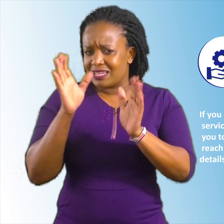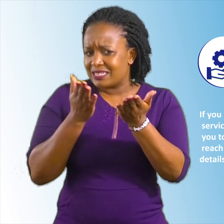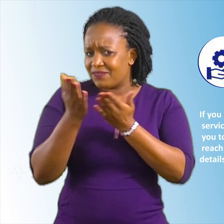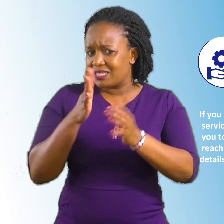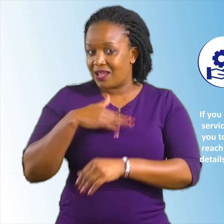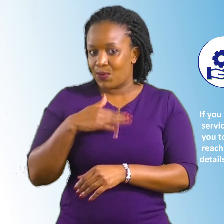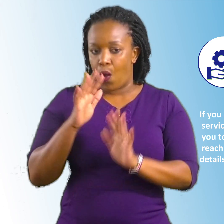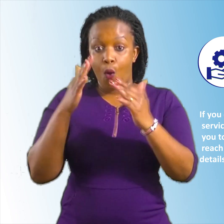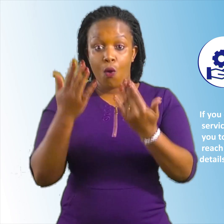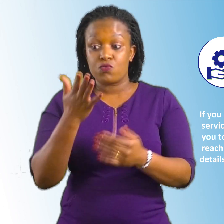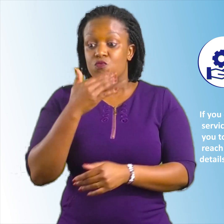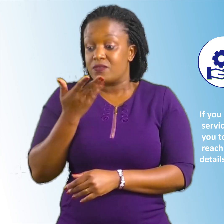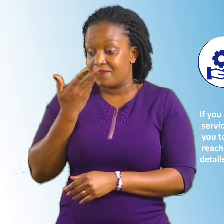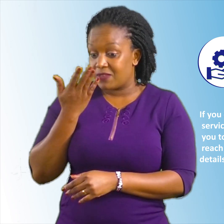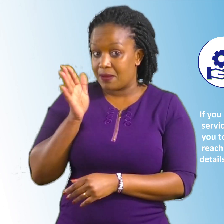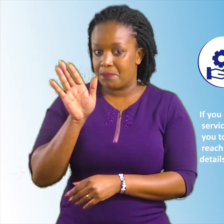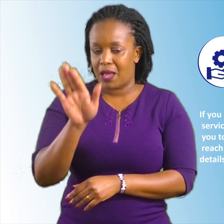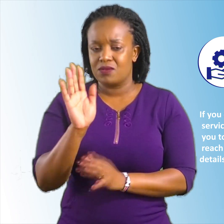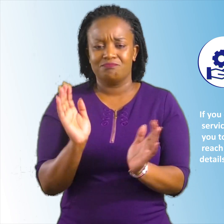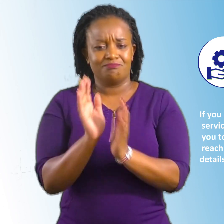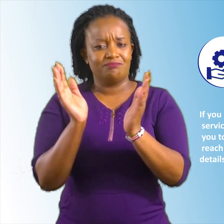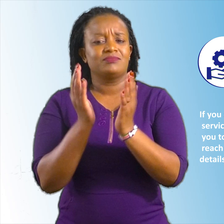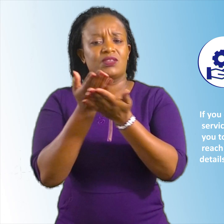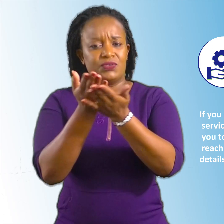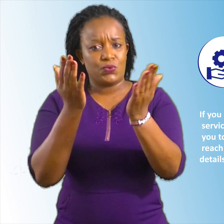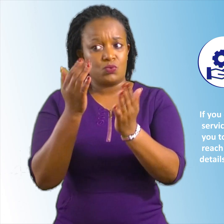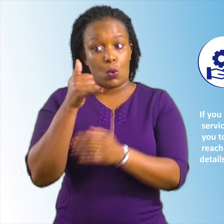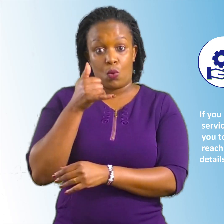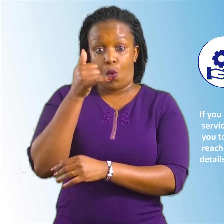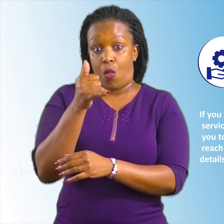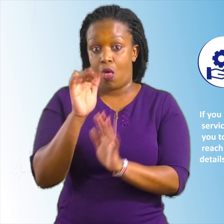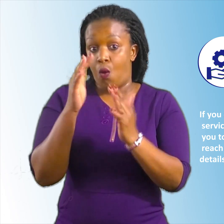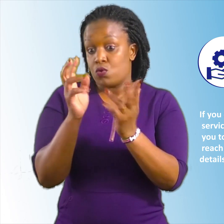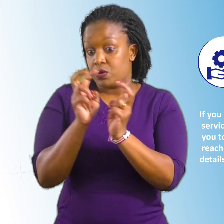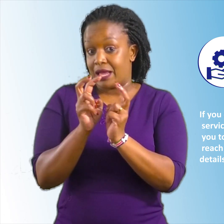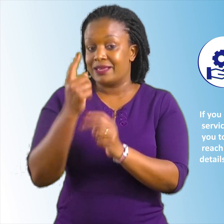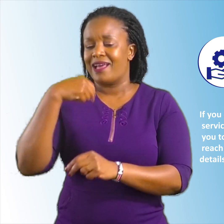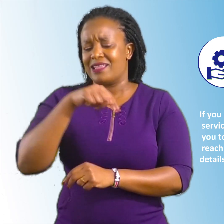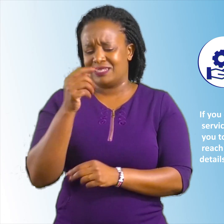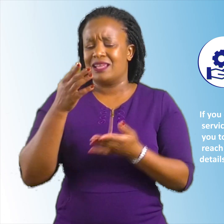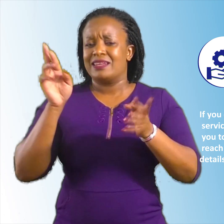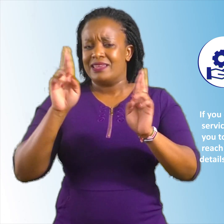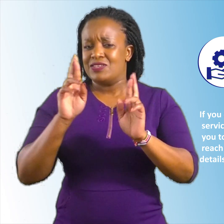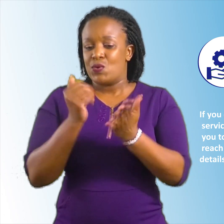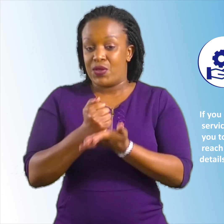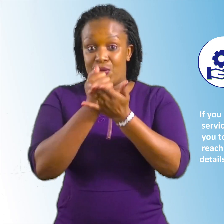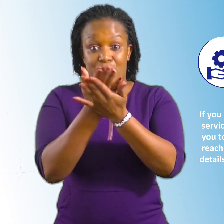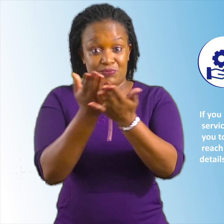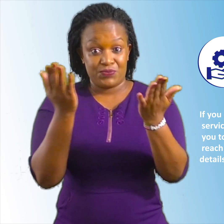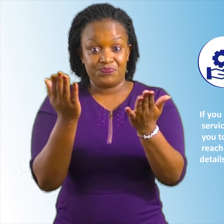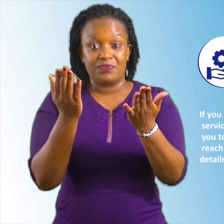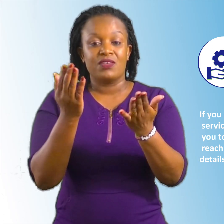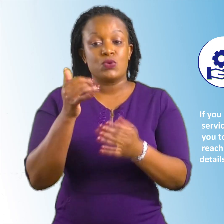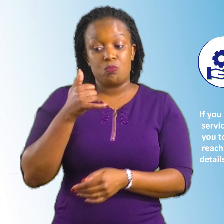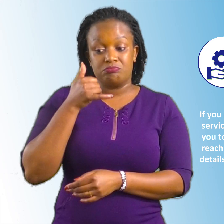services or wish to give feedback, we encourage you to contact us. We are here to help you. You can reach